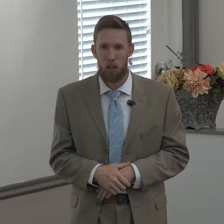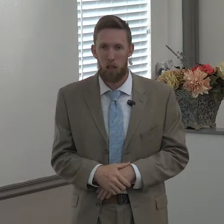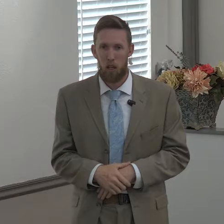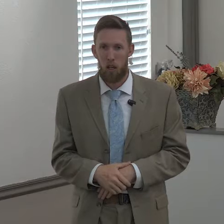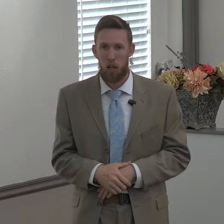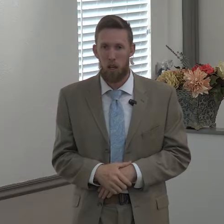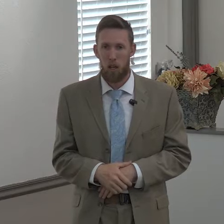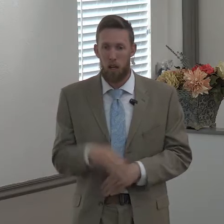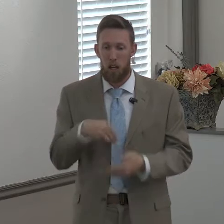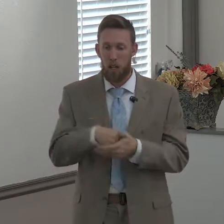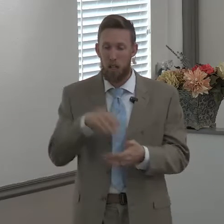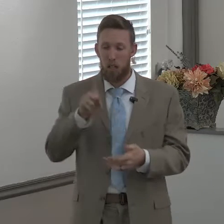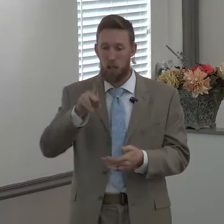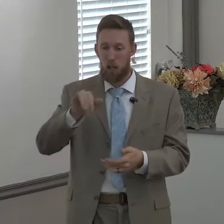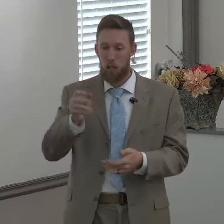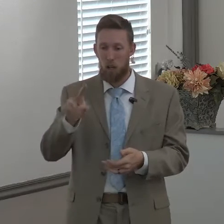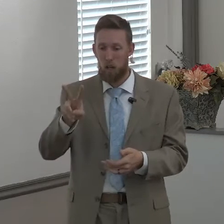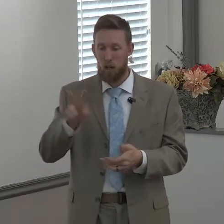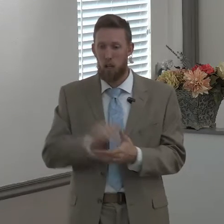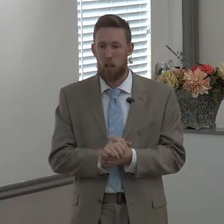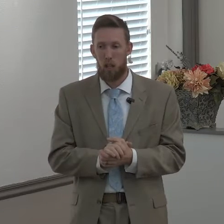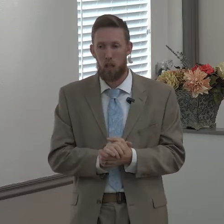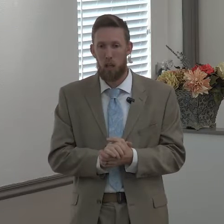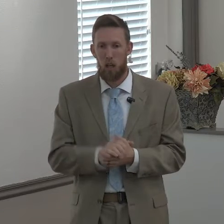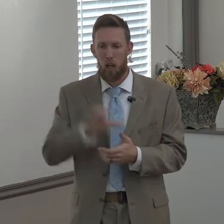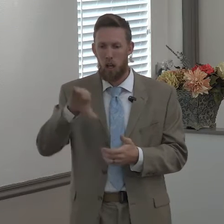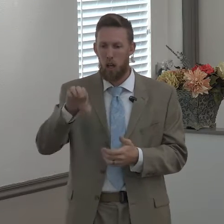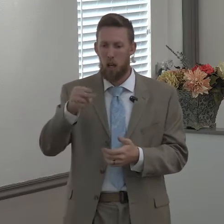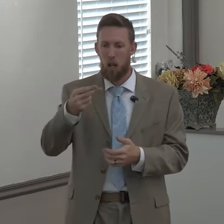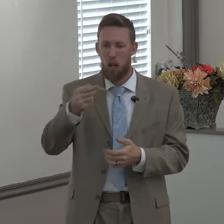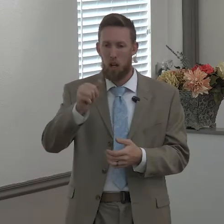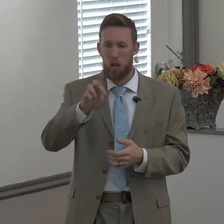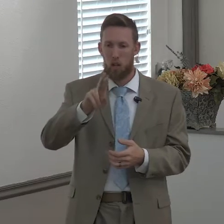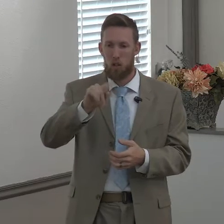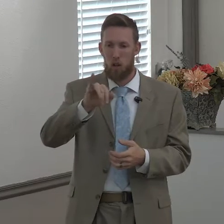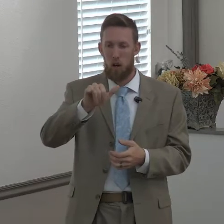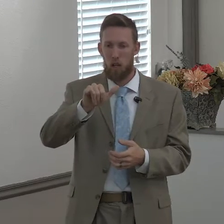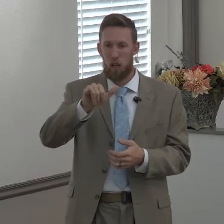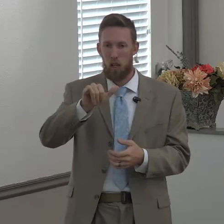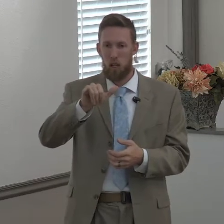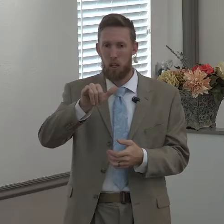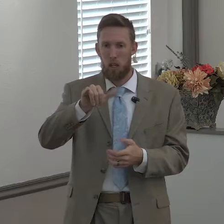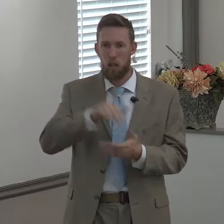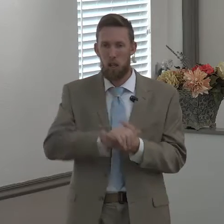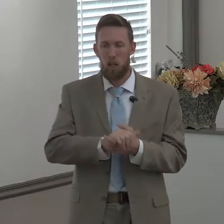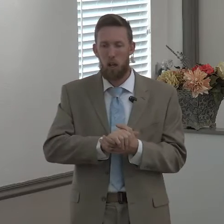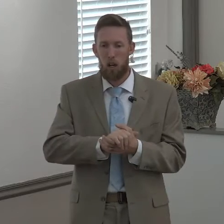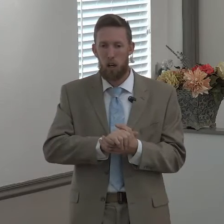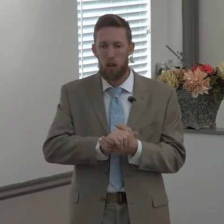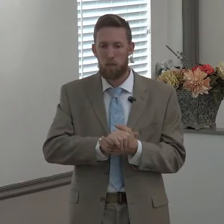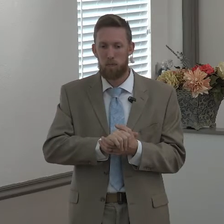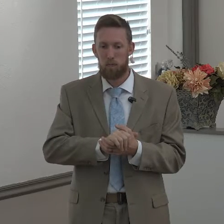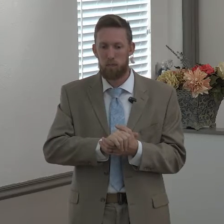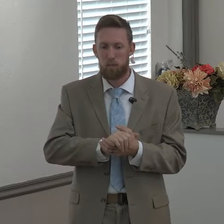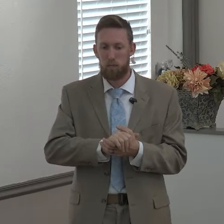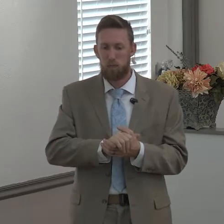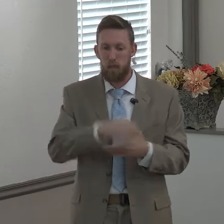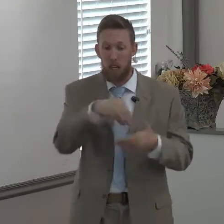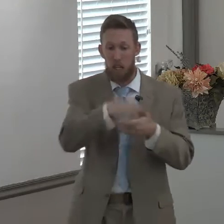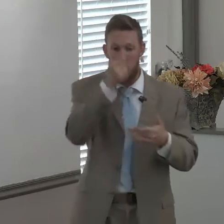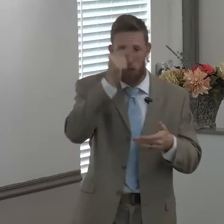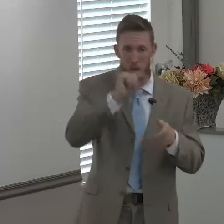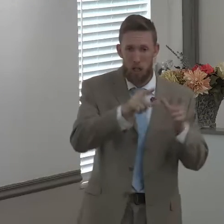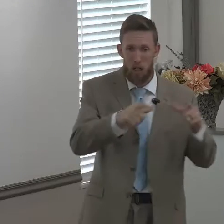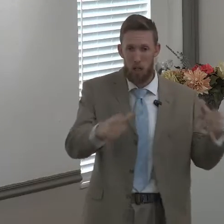God says it's nothing. God says it's nothing. And so this word charity that we see in our King James